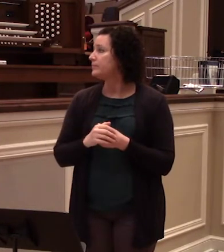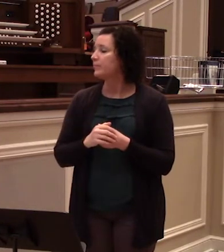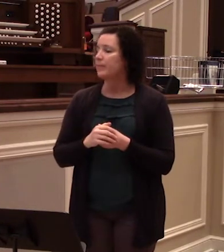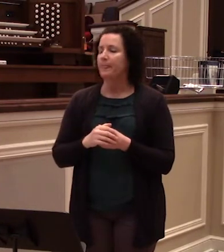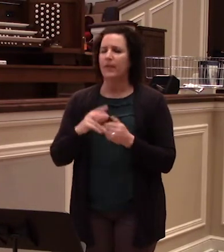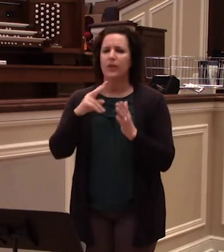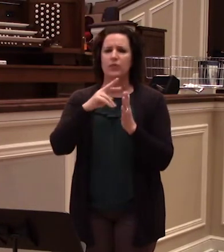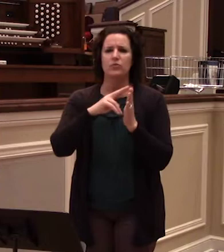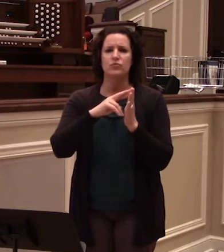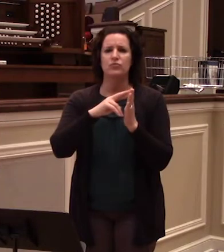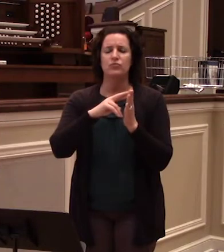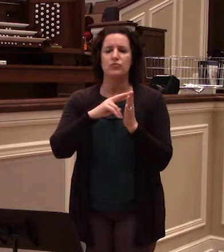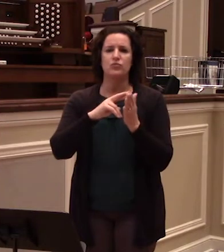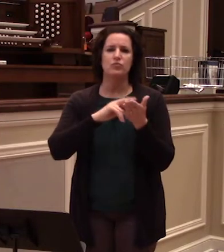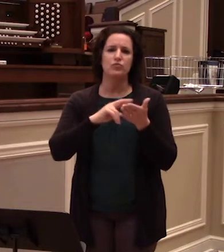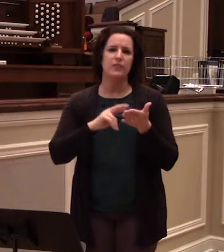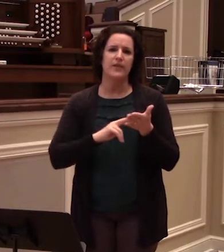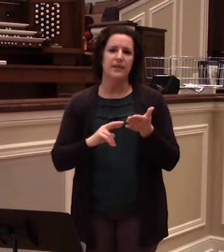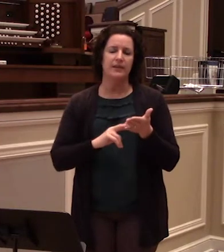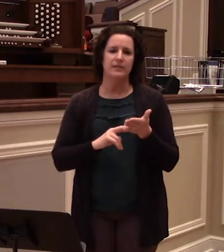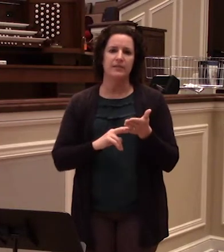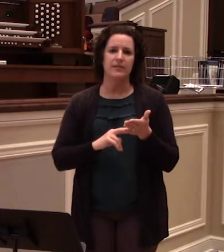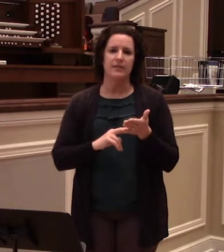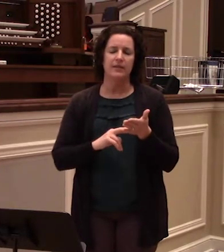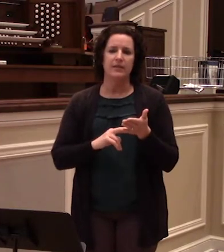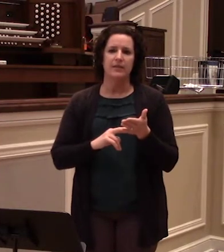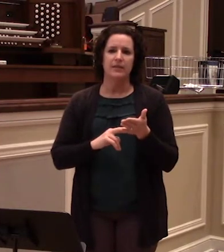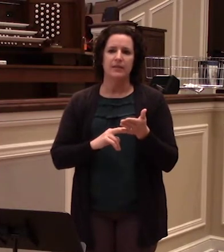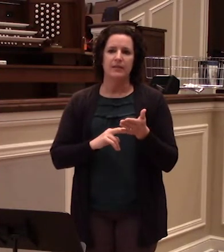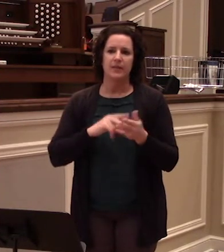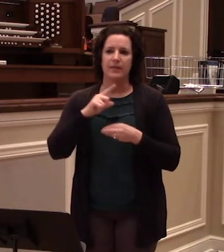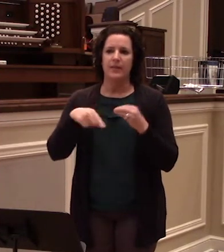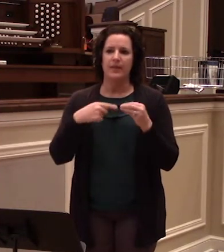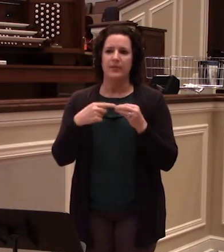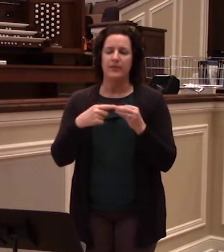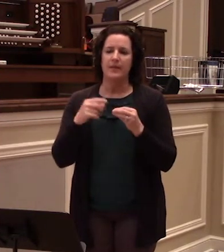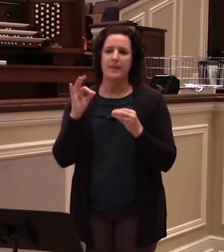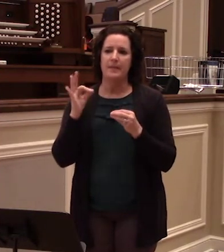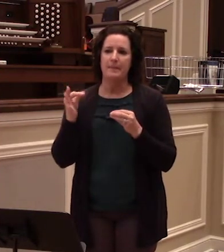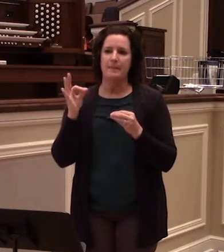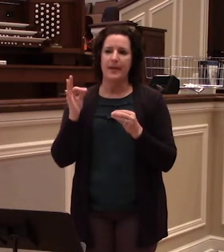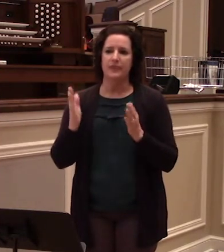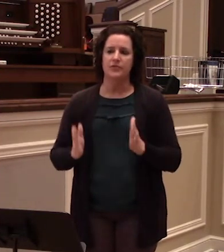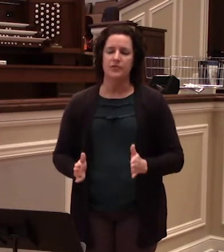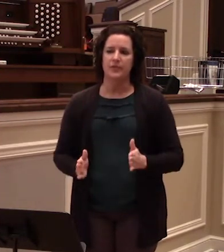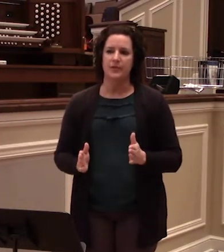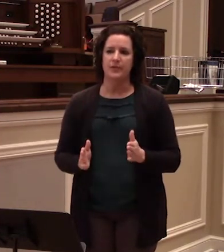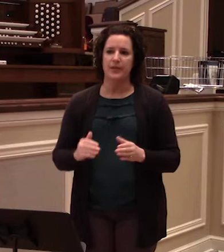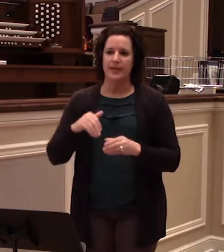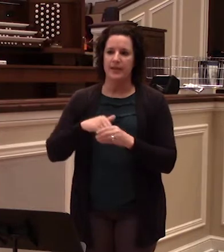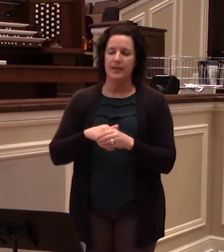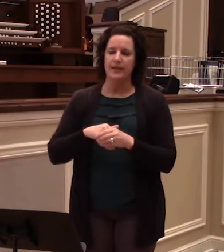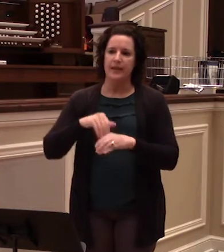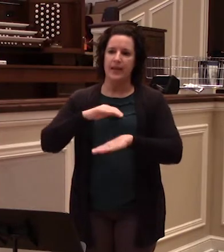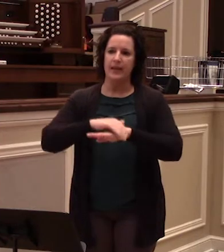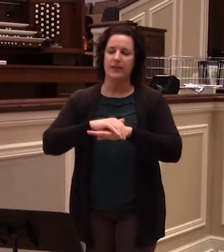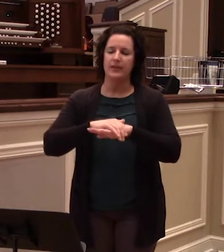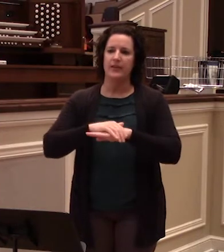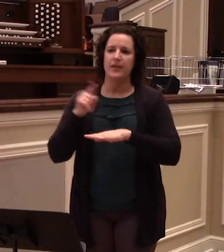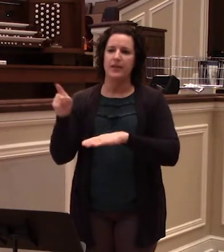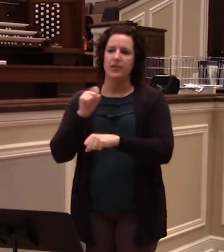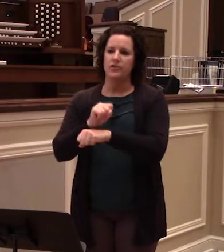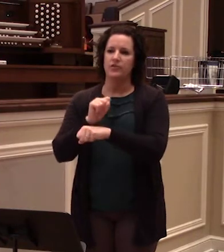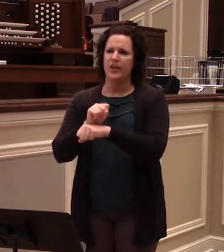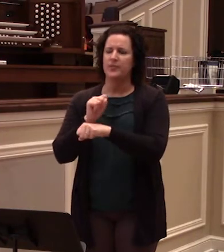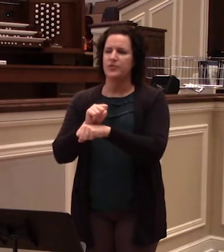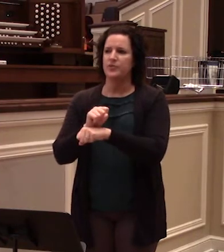I was reading an account of a campus minister at the University of Oxford in England, and his job is to reach